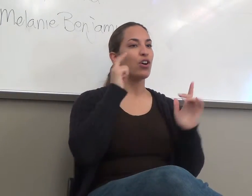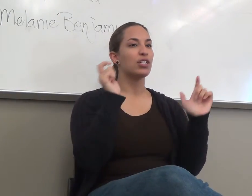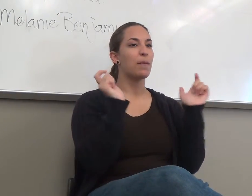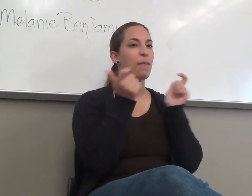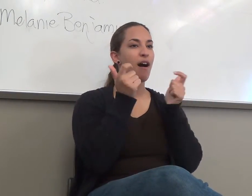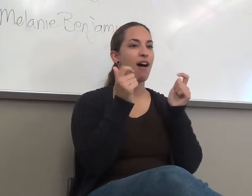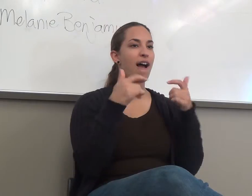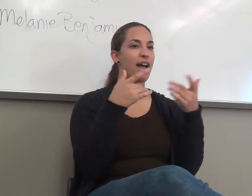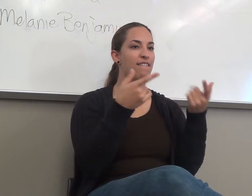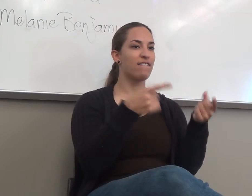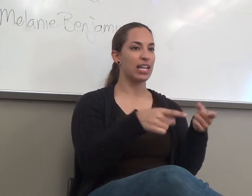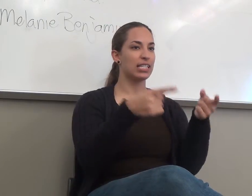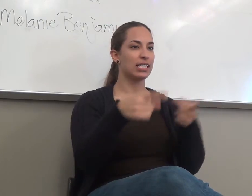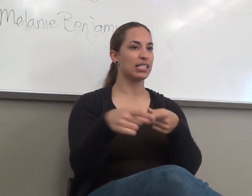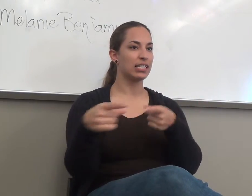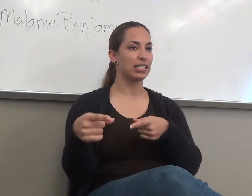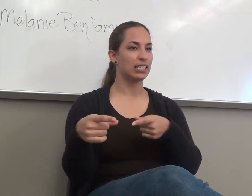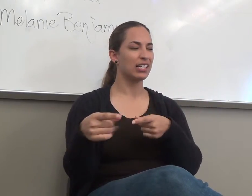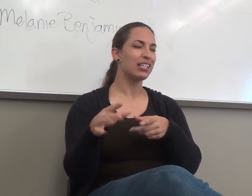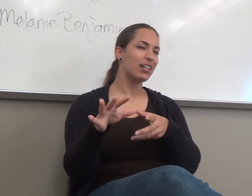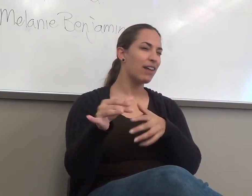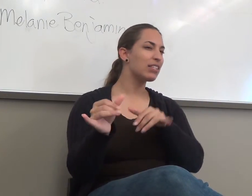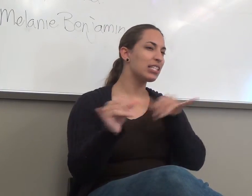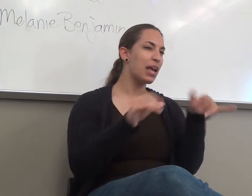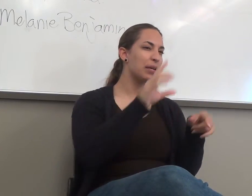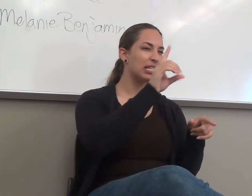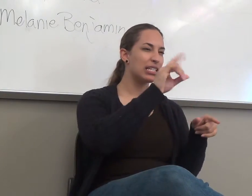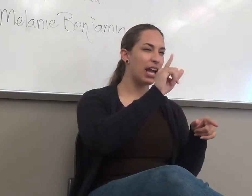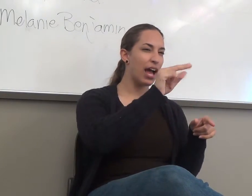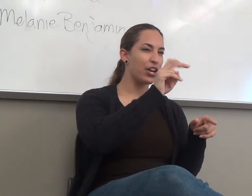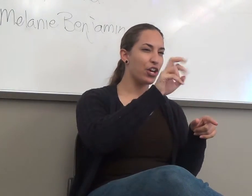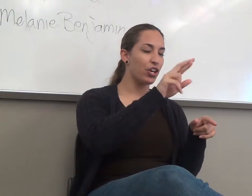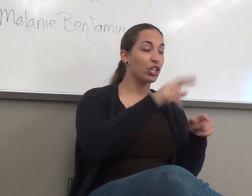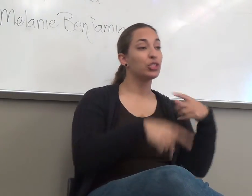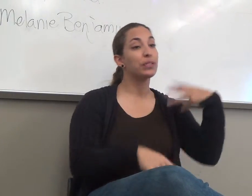diner. She was outside, she opened the door.